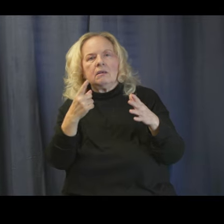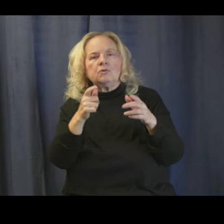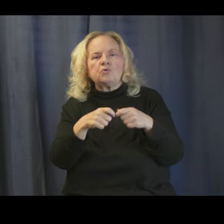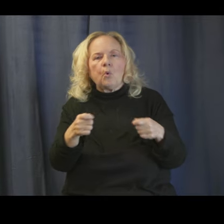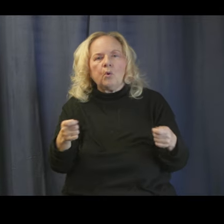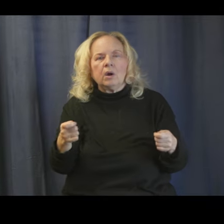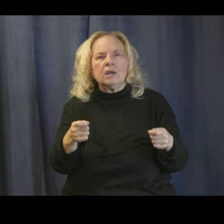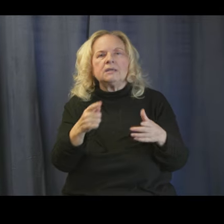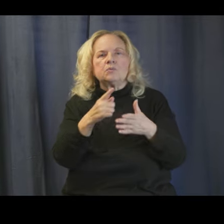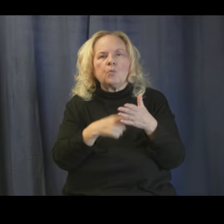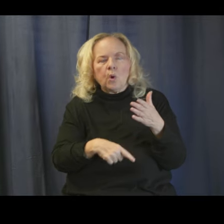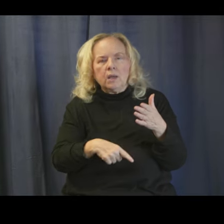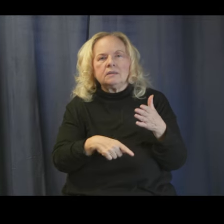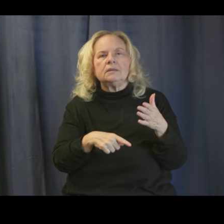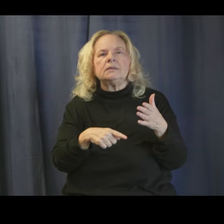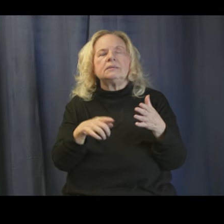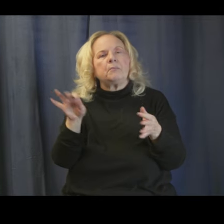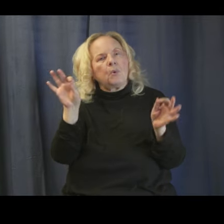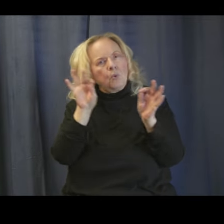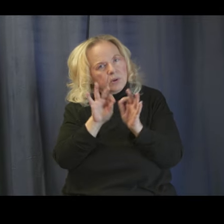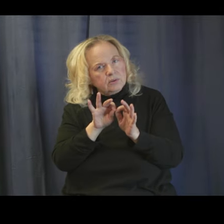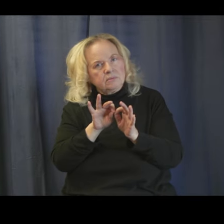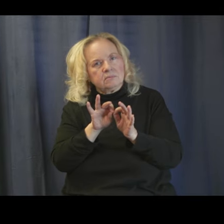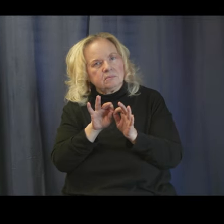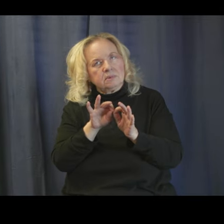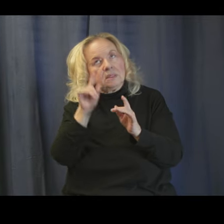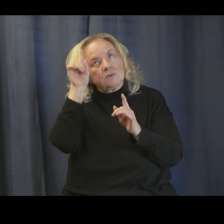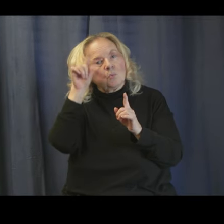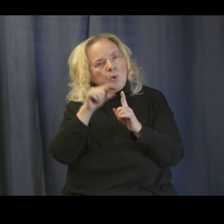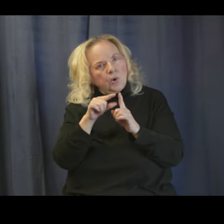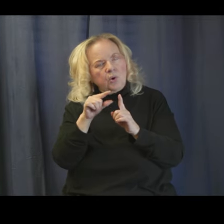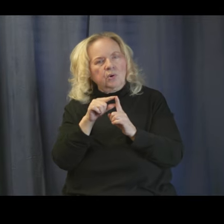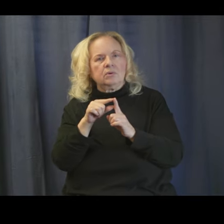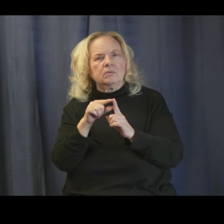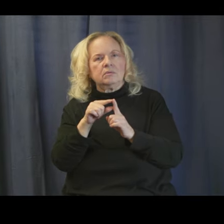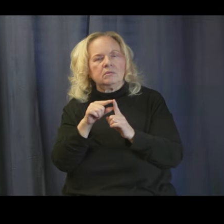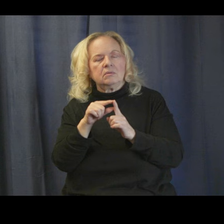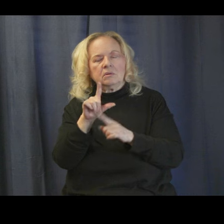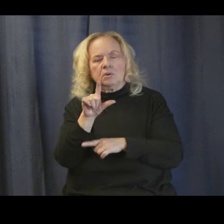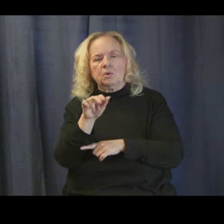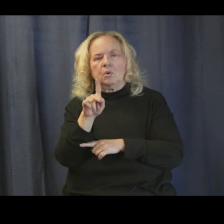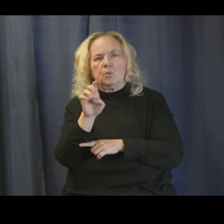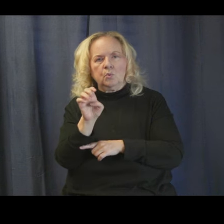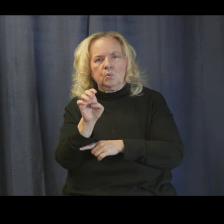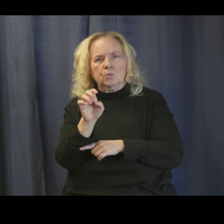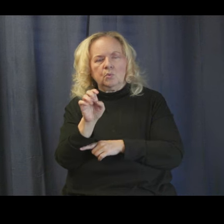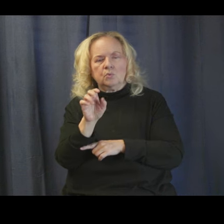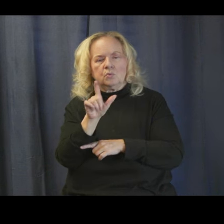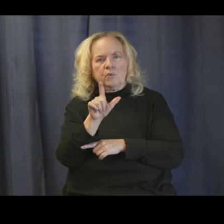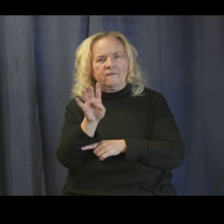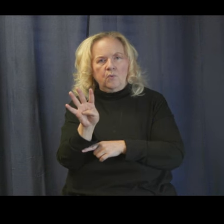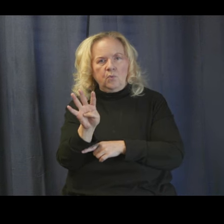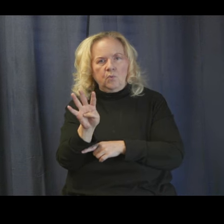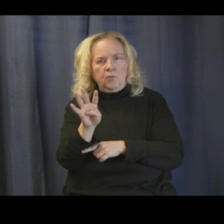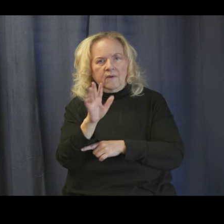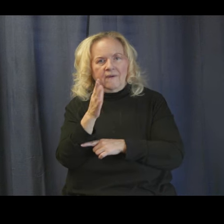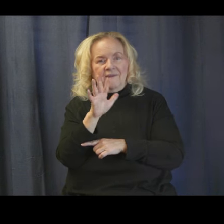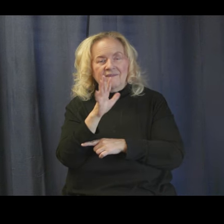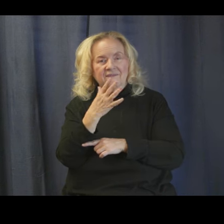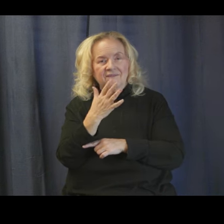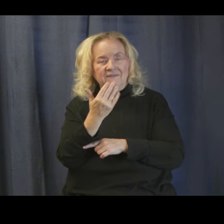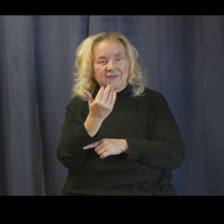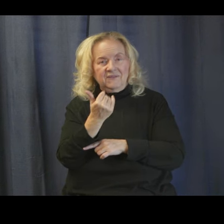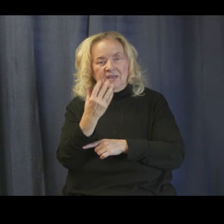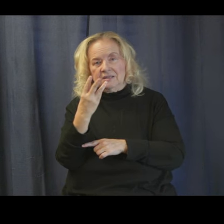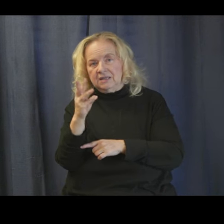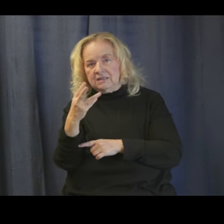the Torah is what is important. Look at Luke 24, 15